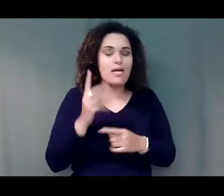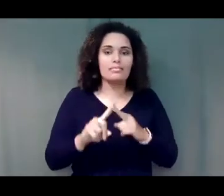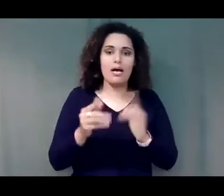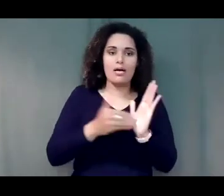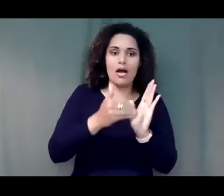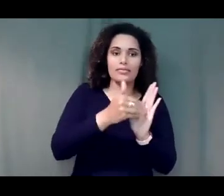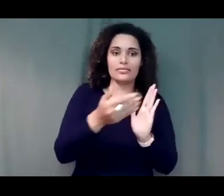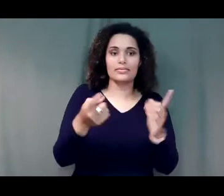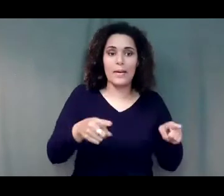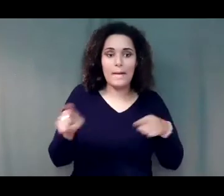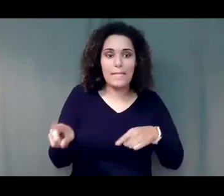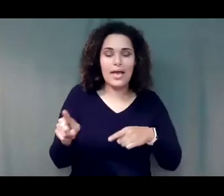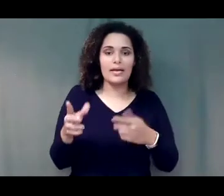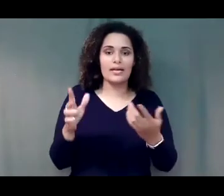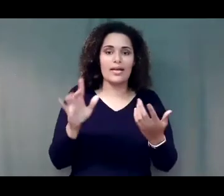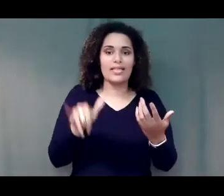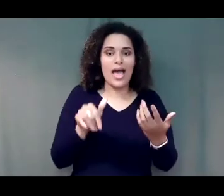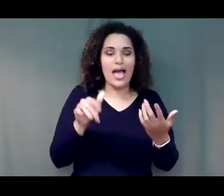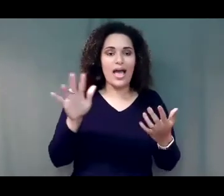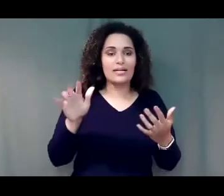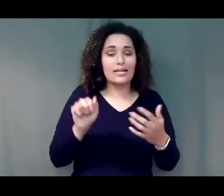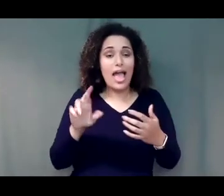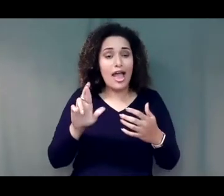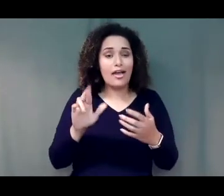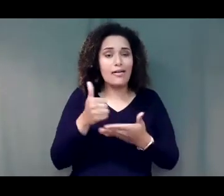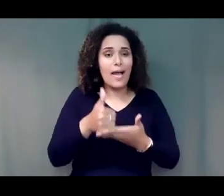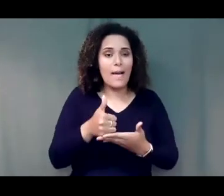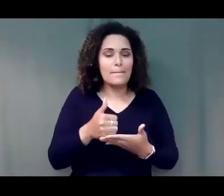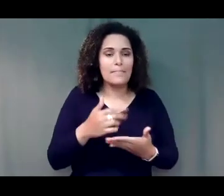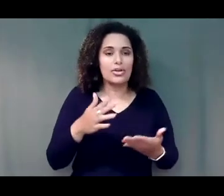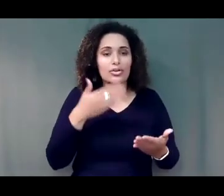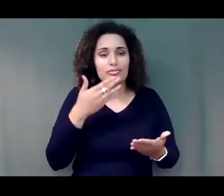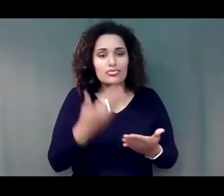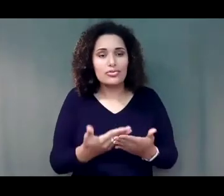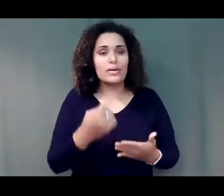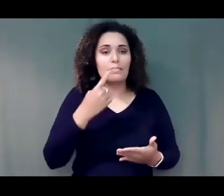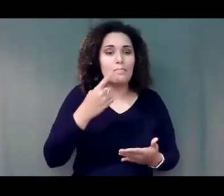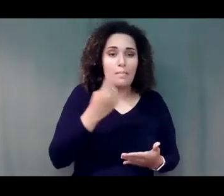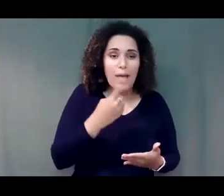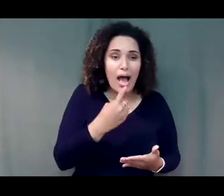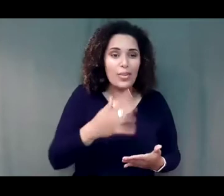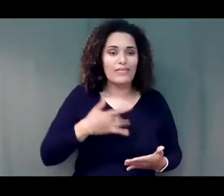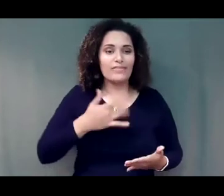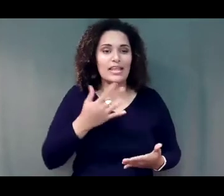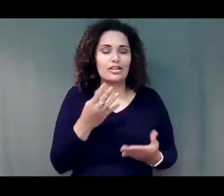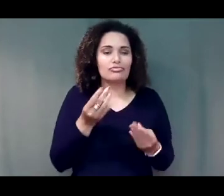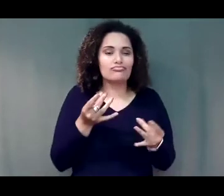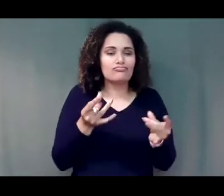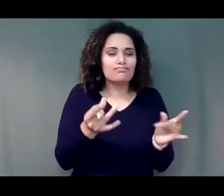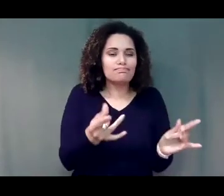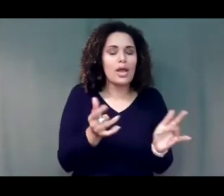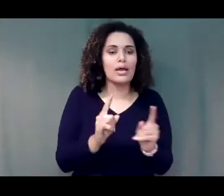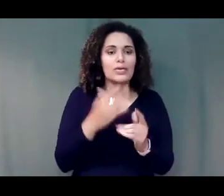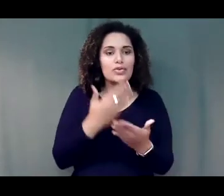you lose that air helps create good mouthfeel and creaminess and all sorts of other good things for the wine, but